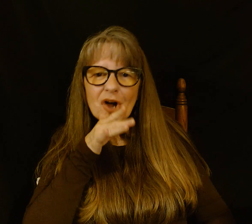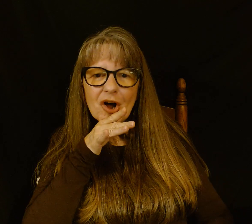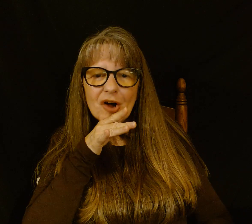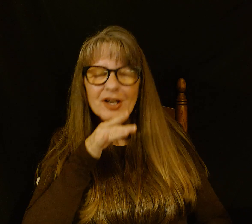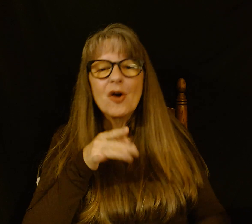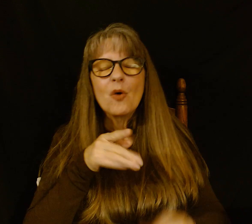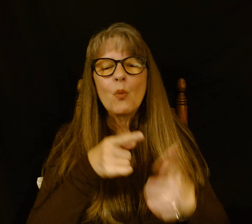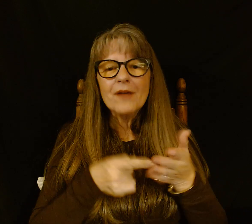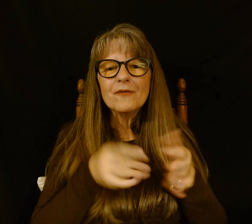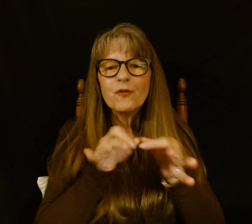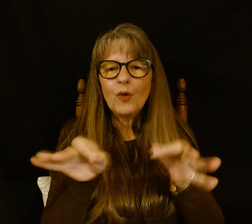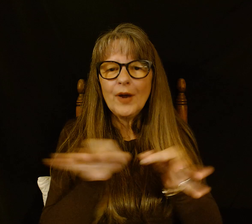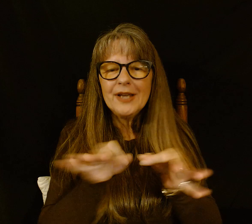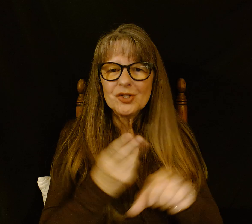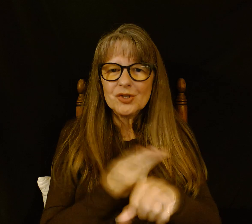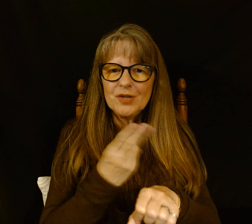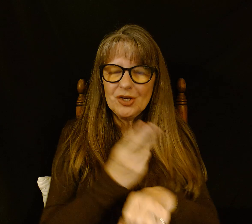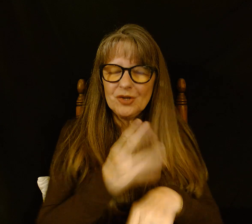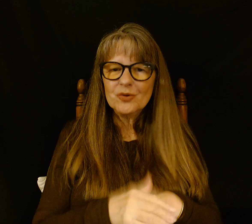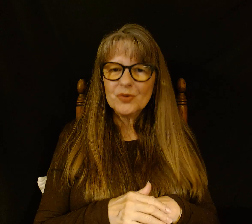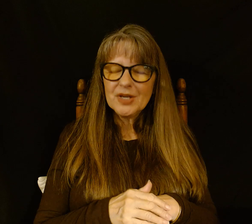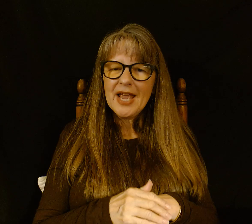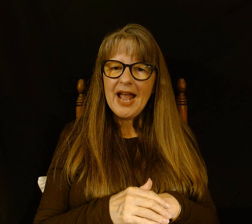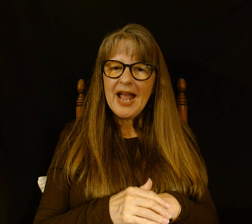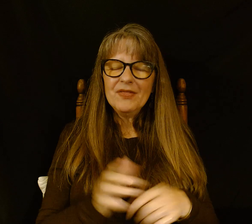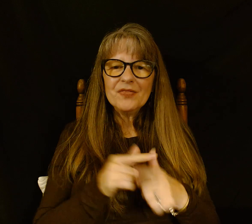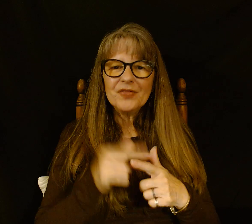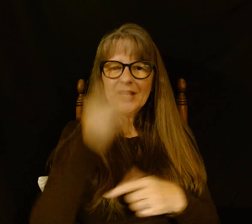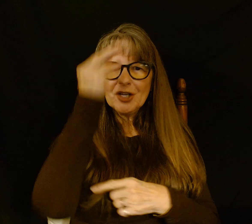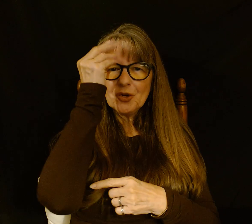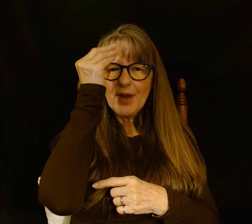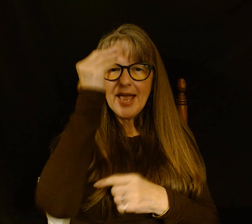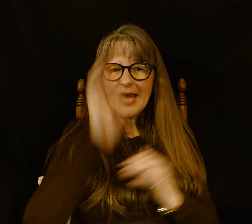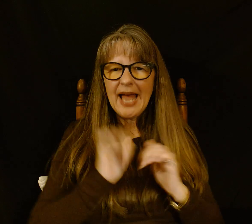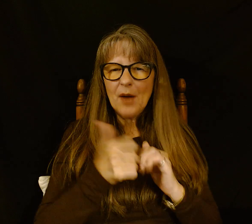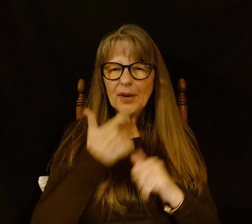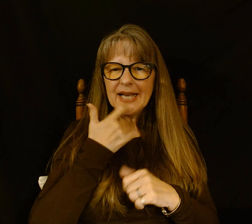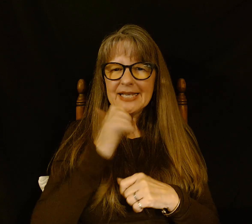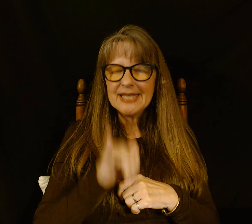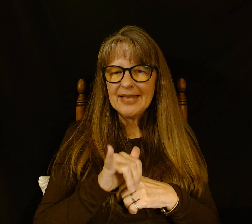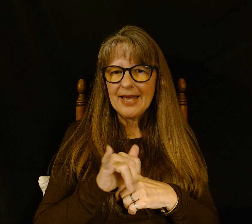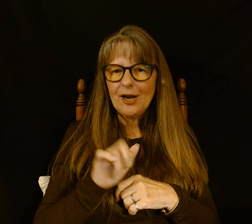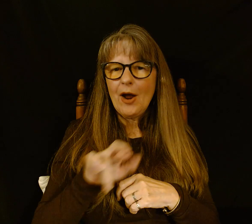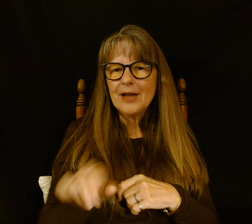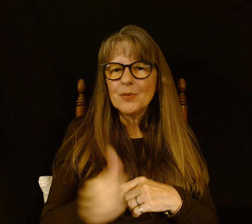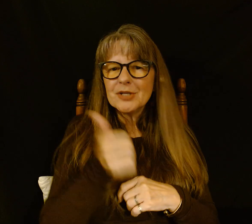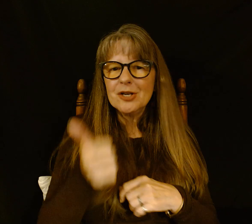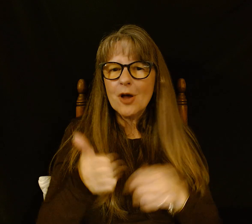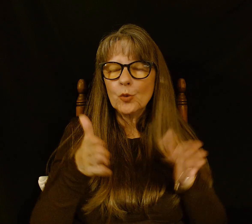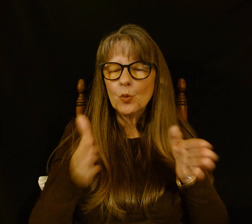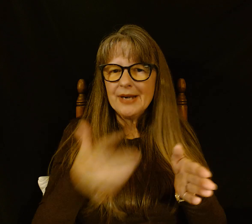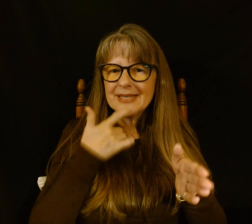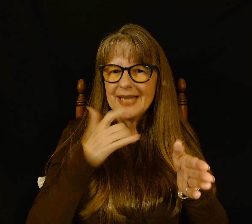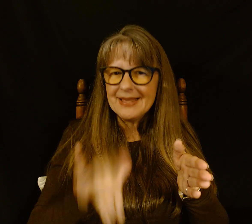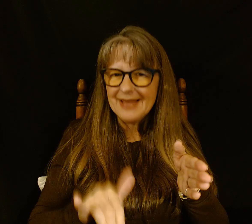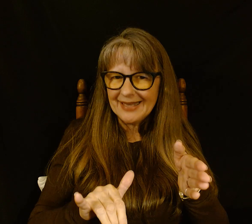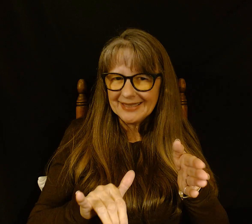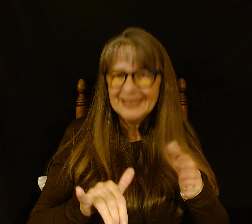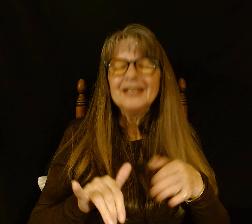talk, what phrases do they use, and then think in your head, how would I say that? What's another way to say that?